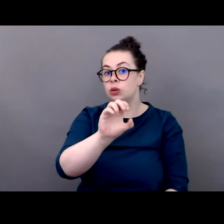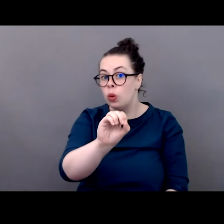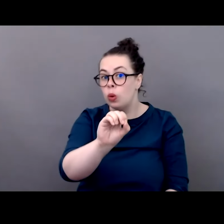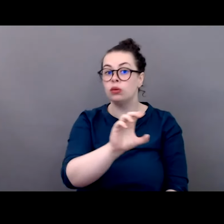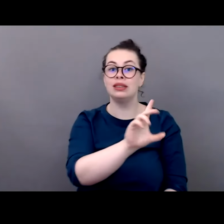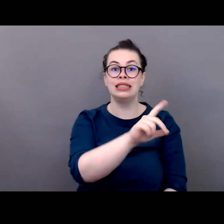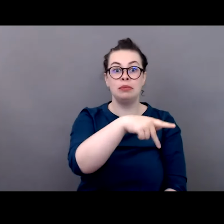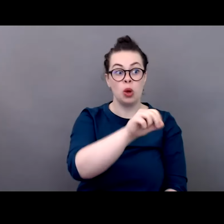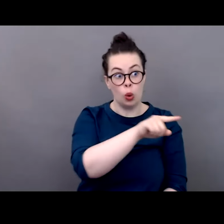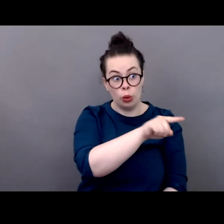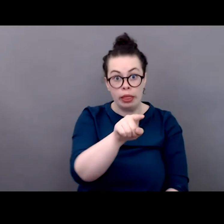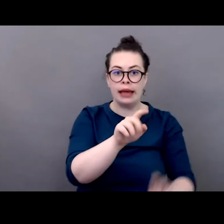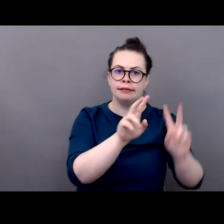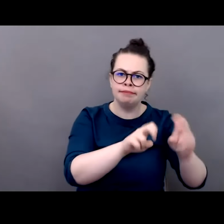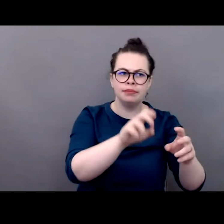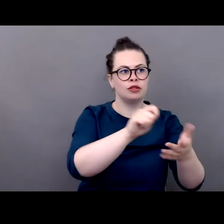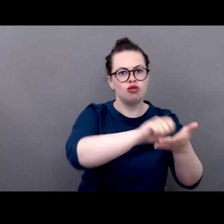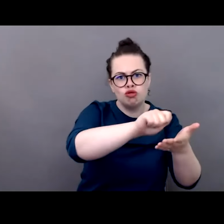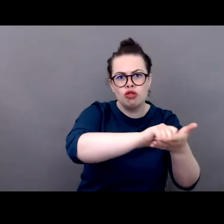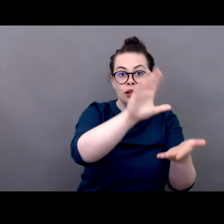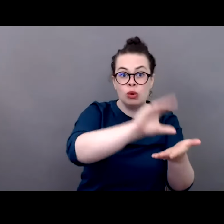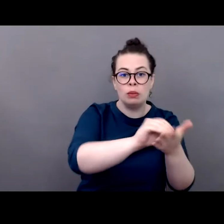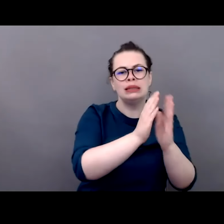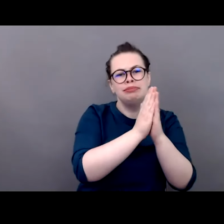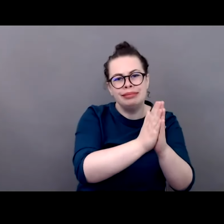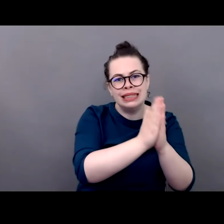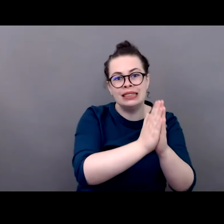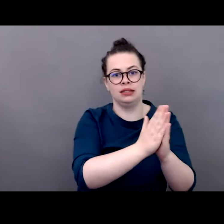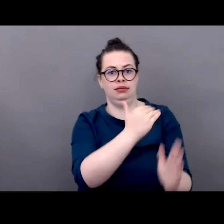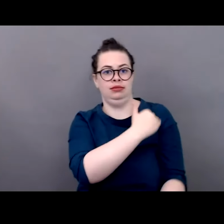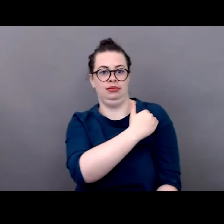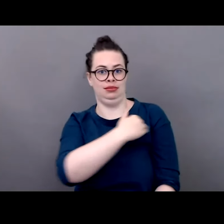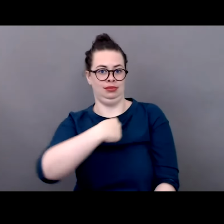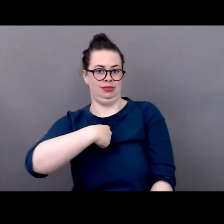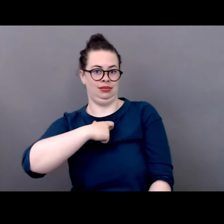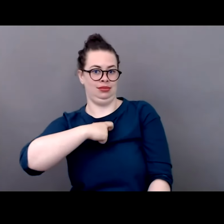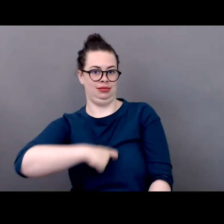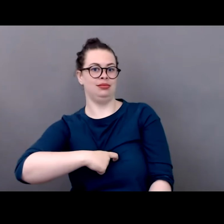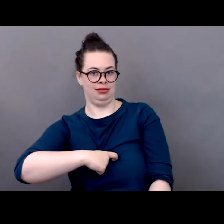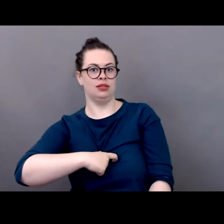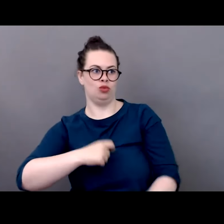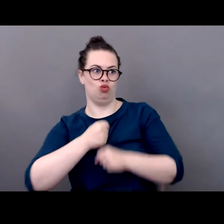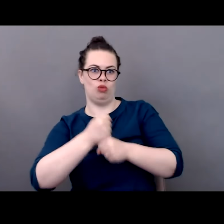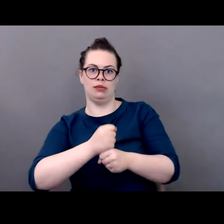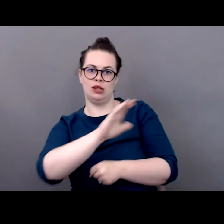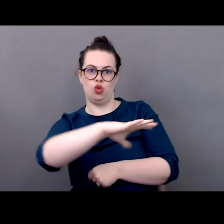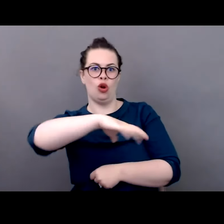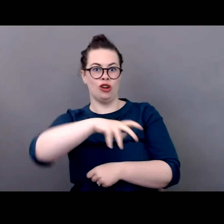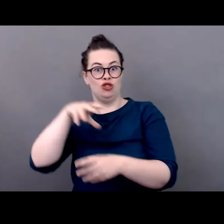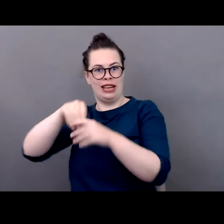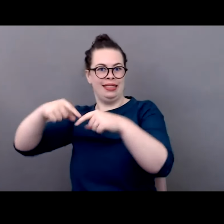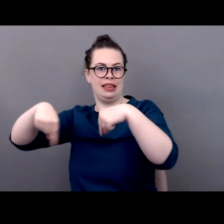alternative reports to contact and to meet the country rapporteur who leads the preparation of recommendations to the state